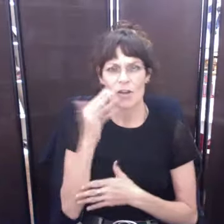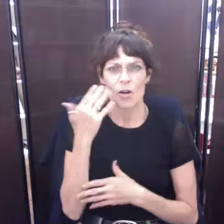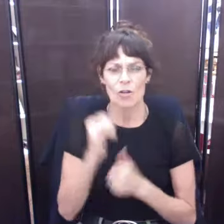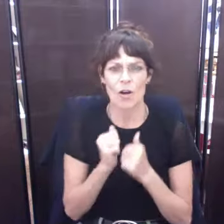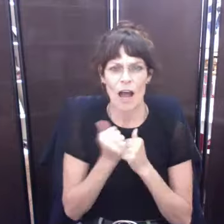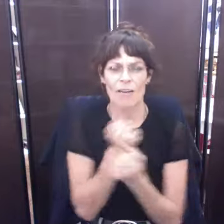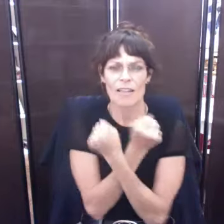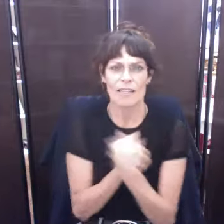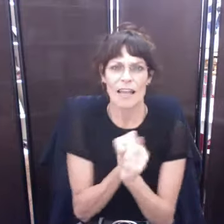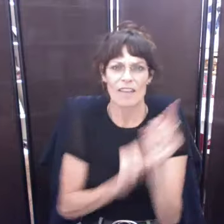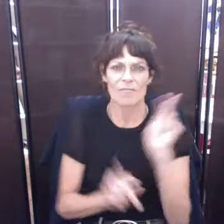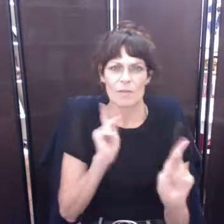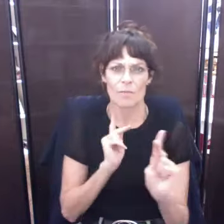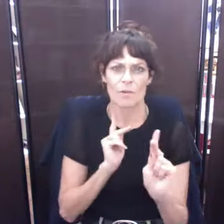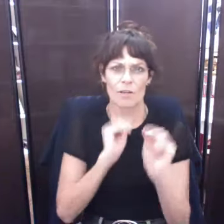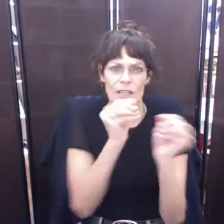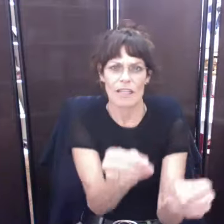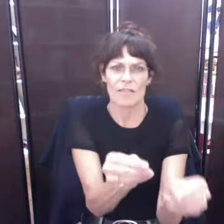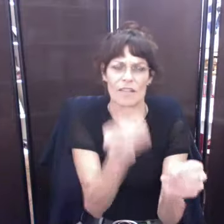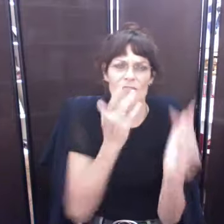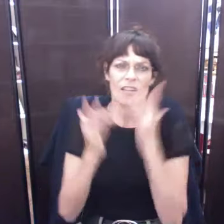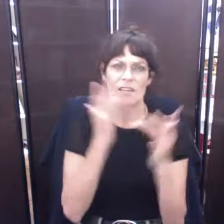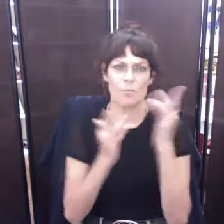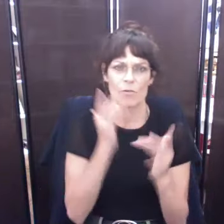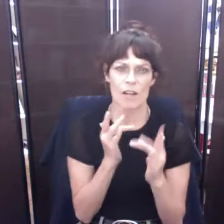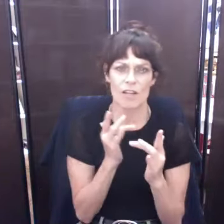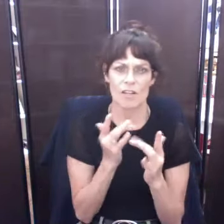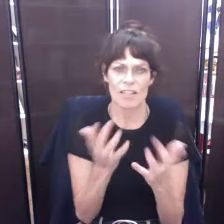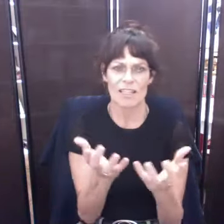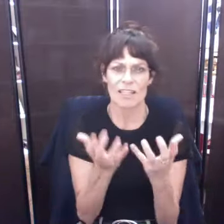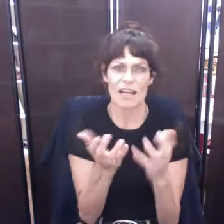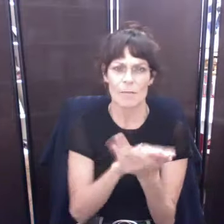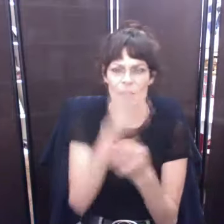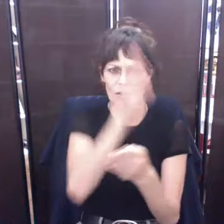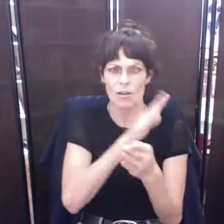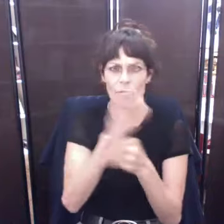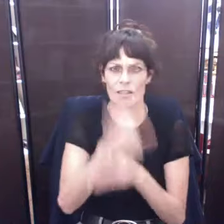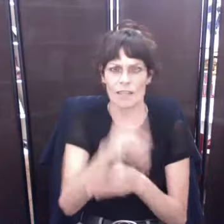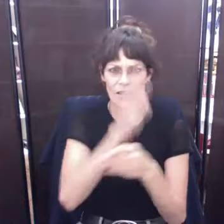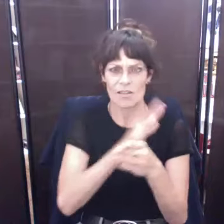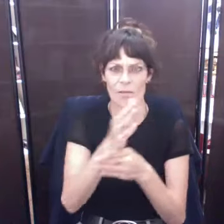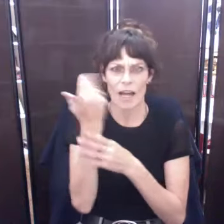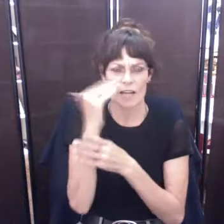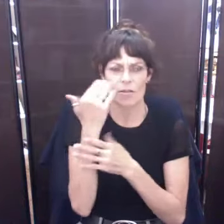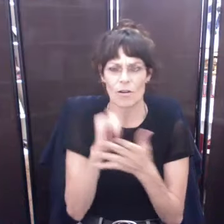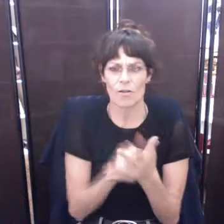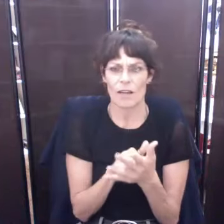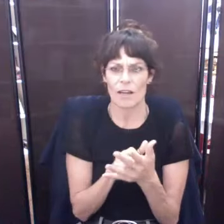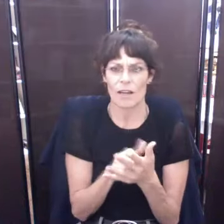them the desperation of desire to get sober and stay sober. I don't know that. And I know it's time, but let